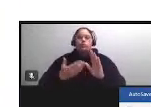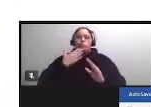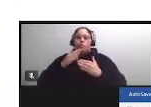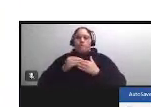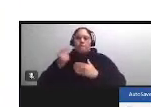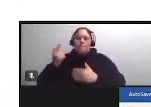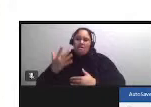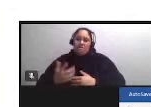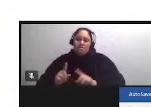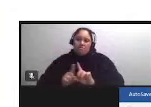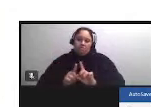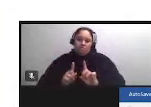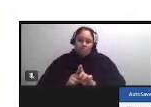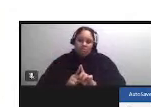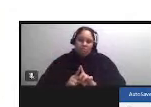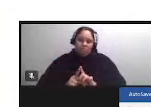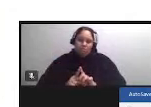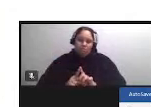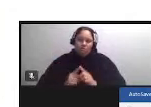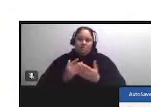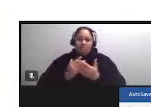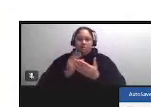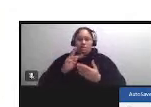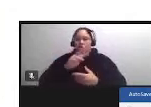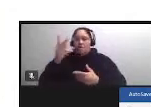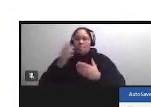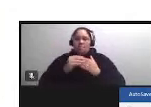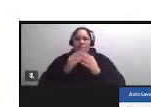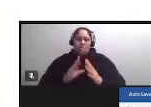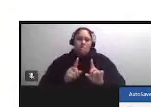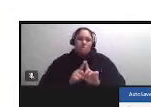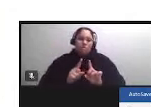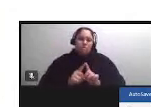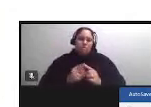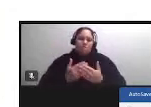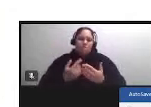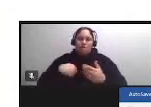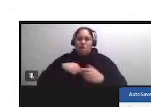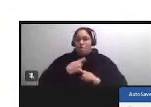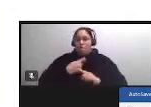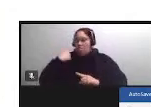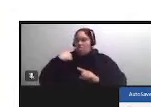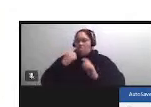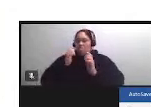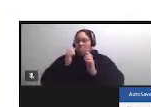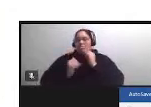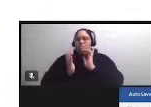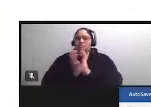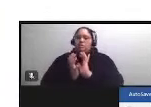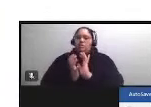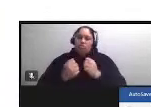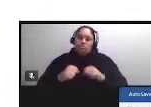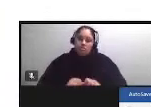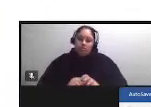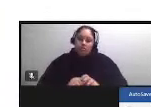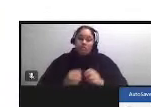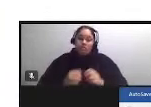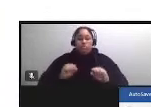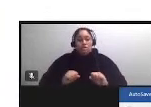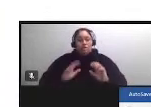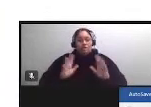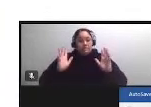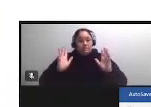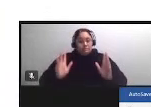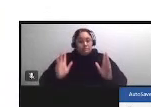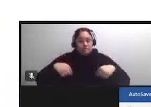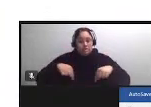Member Lekker and by some other members as well in our last meeting, Chairperson. Chair, that is